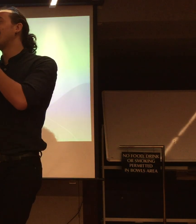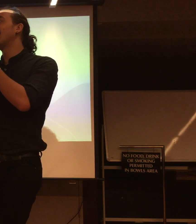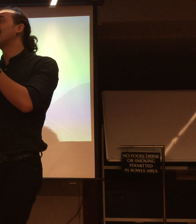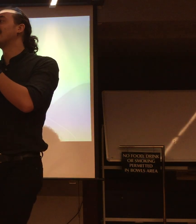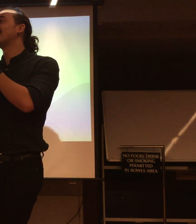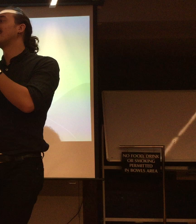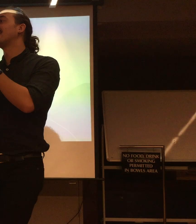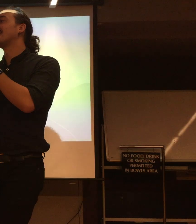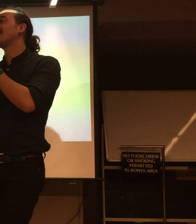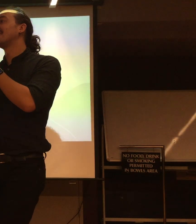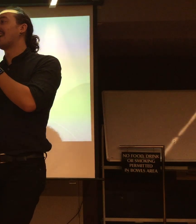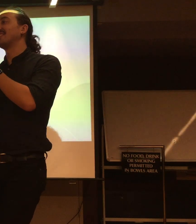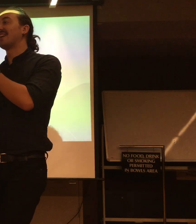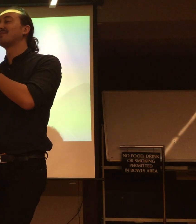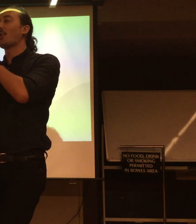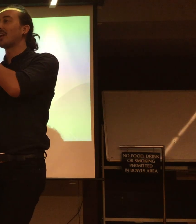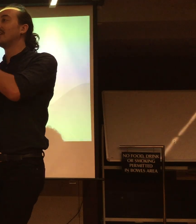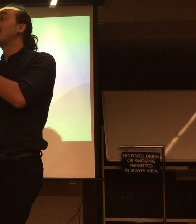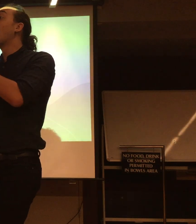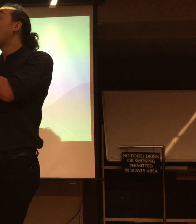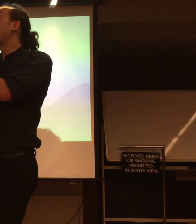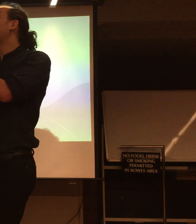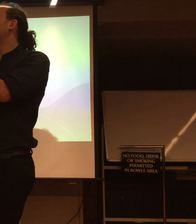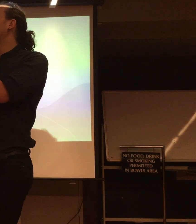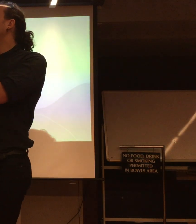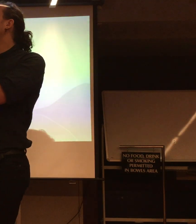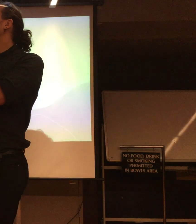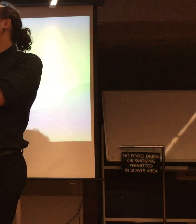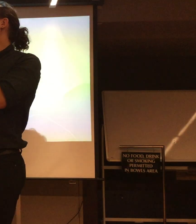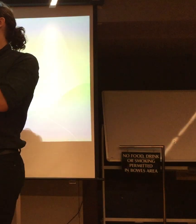coconut. cocktail? Yeah.